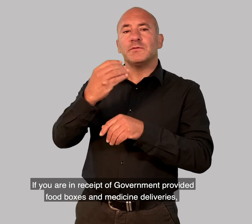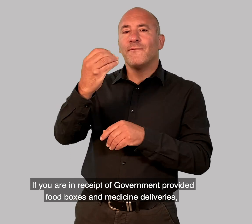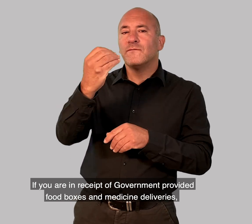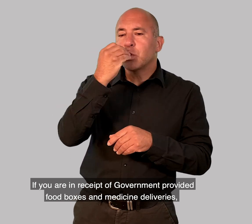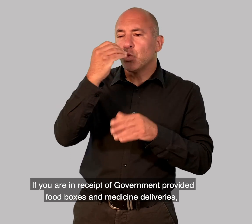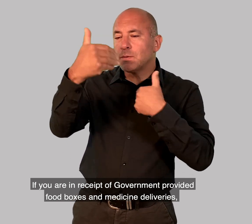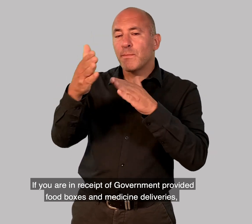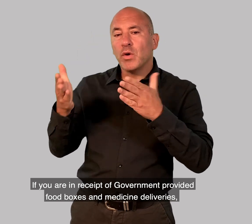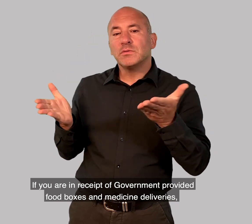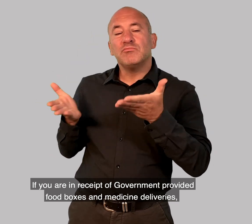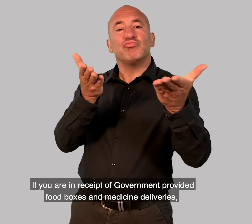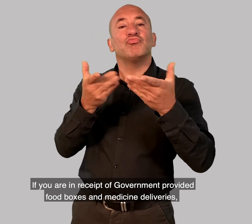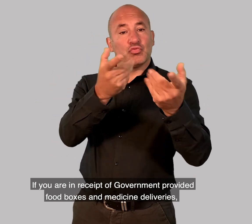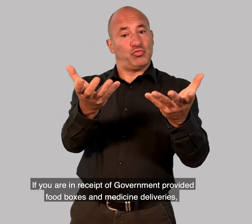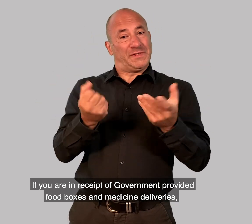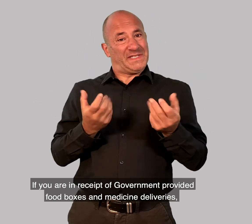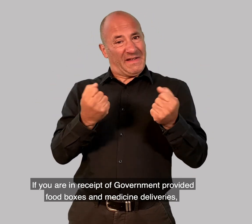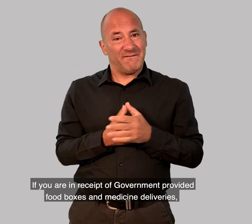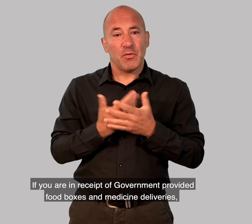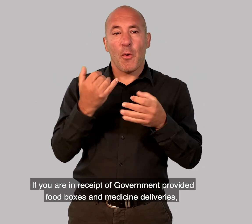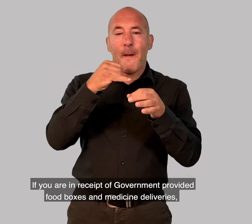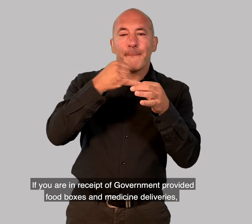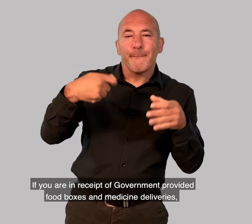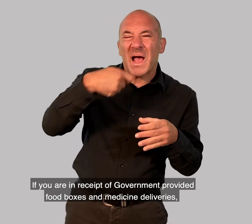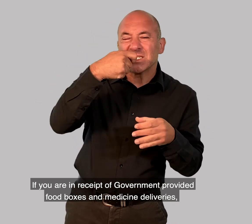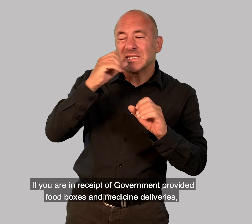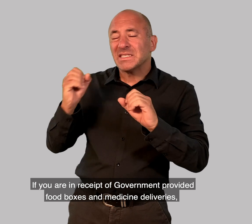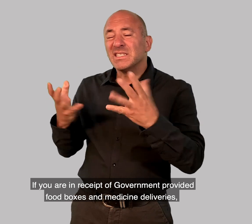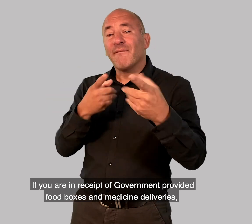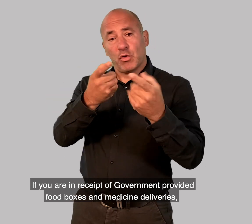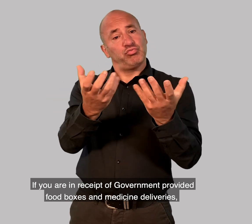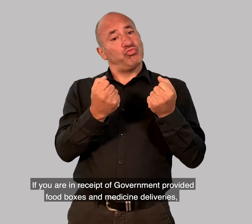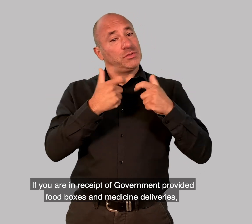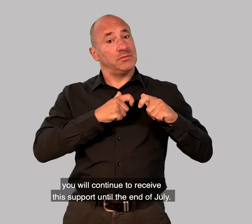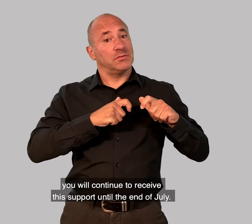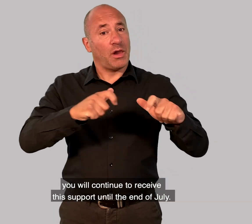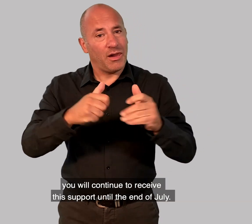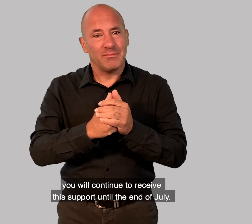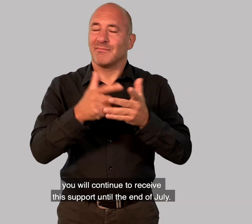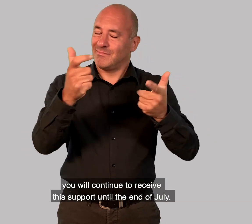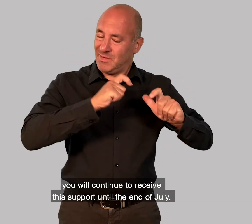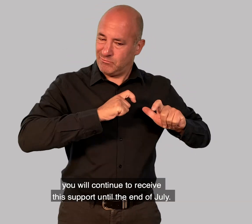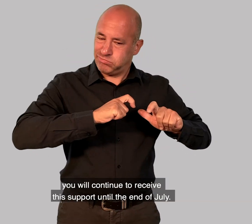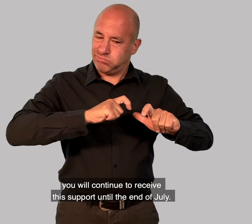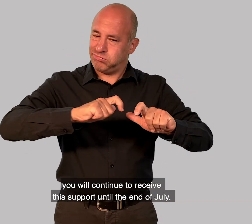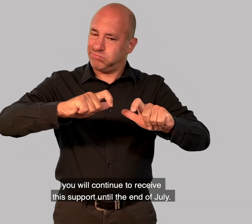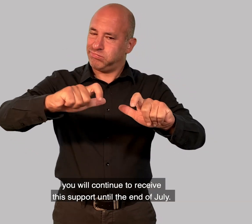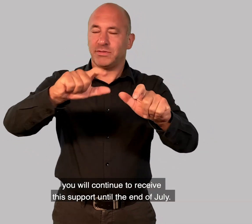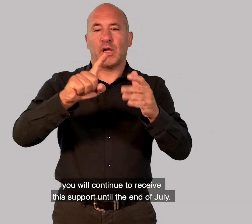If you are in receipt of government-provided food boxes and medicine deliveries, you will continue to